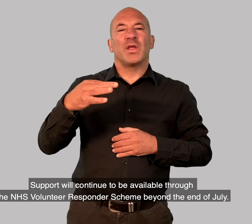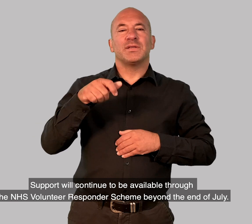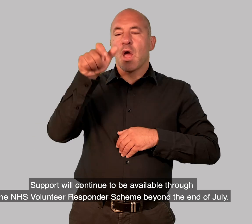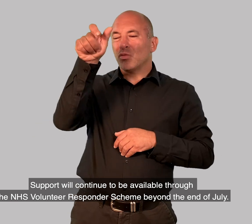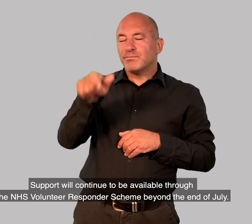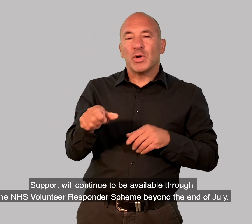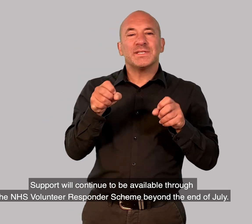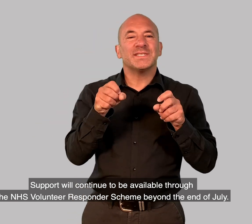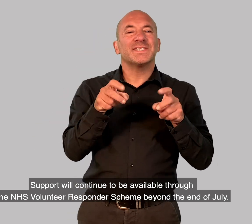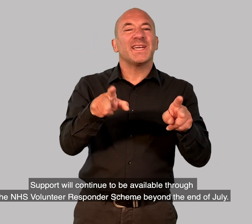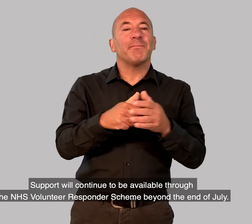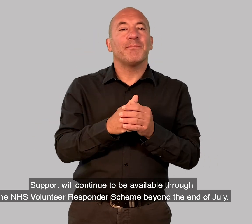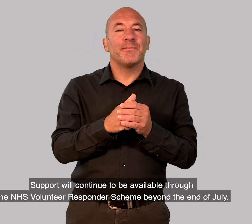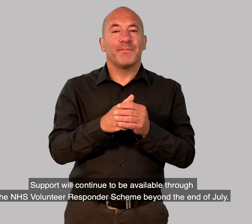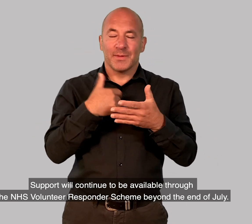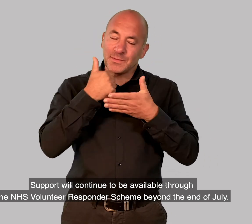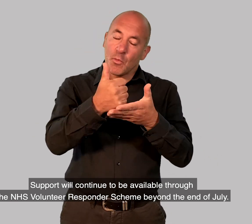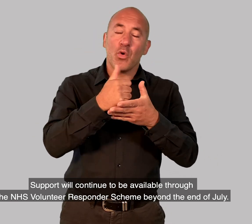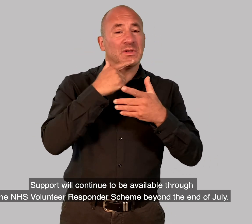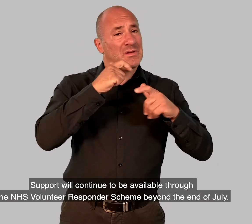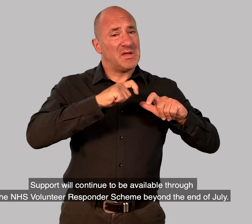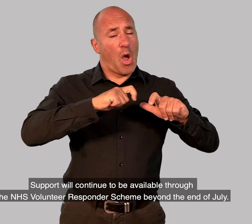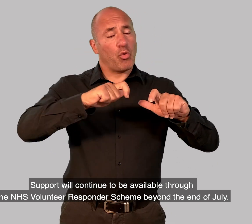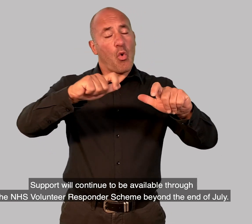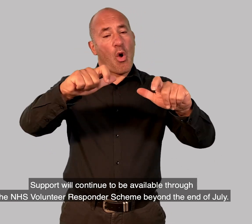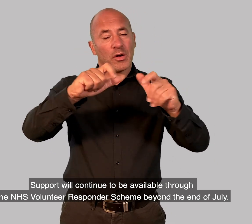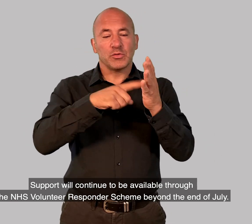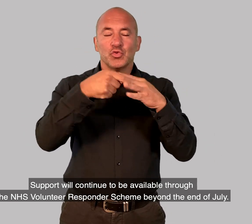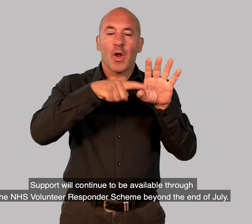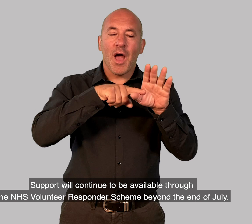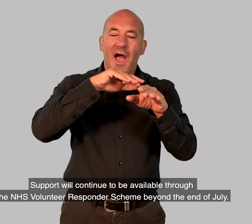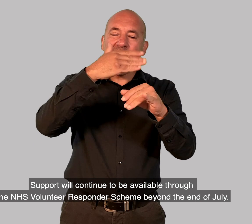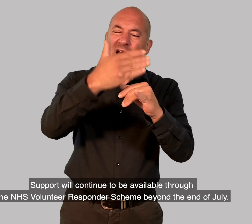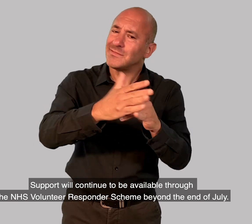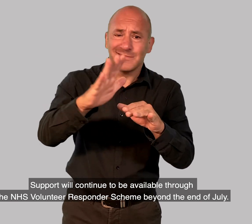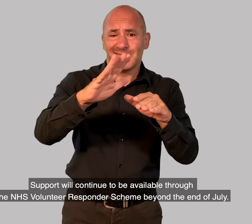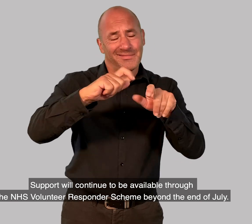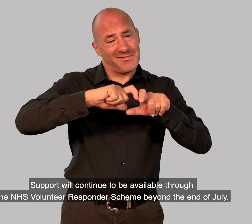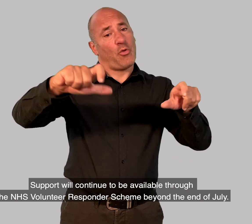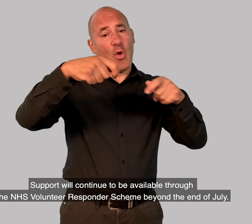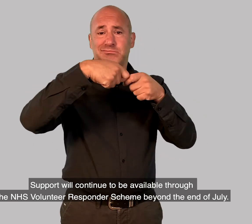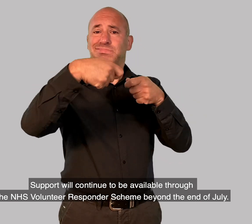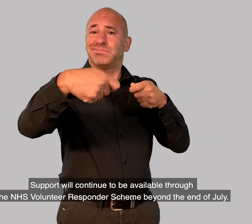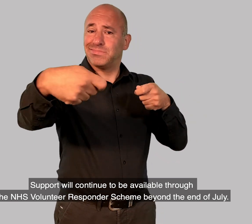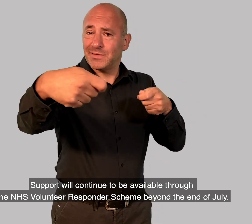Support will continue to be available through the NHS Volunteer Responder Scheme beyond the end of